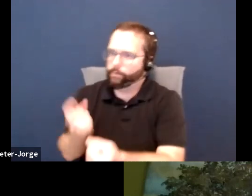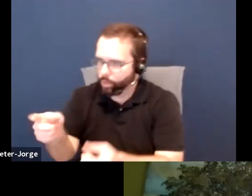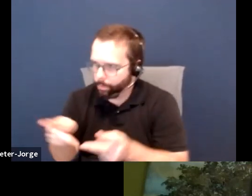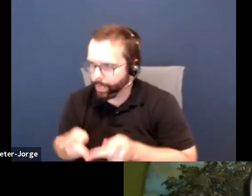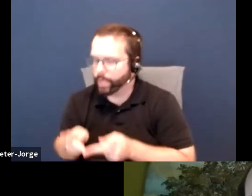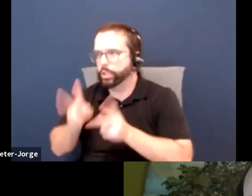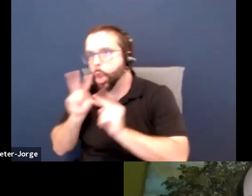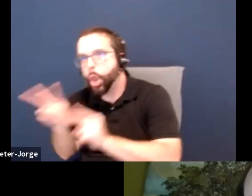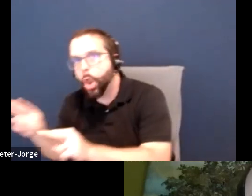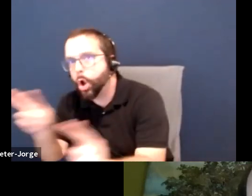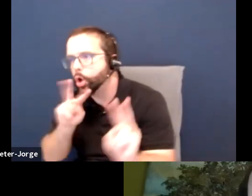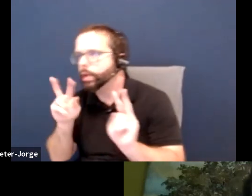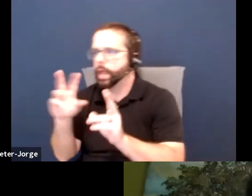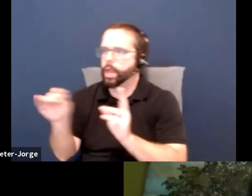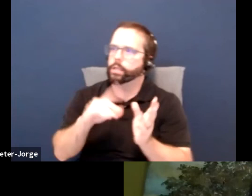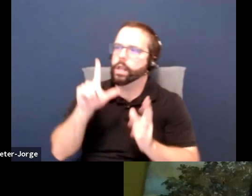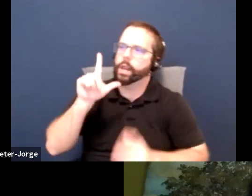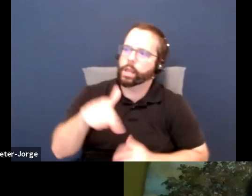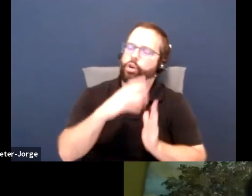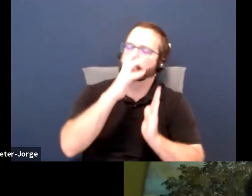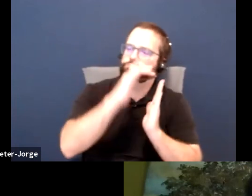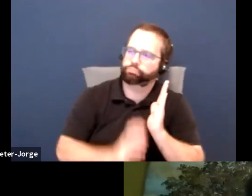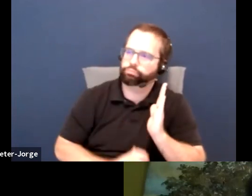And I did have a question as well on the